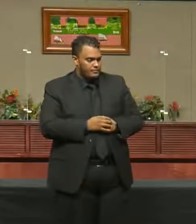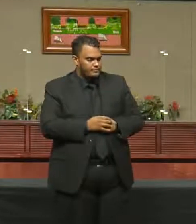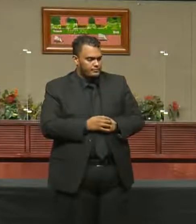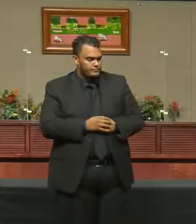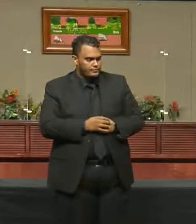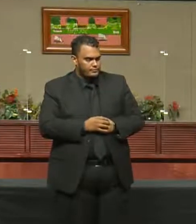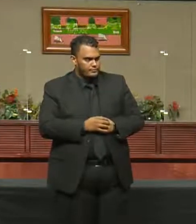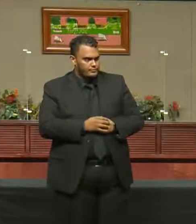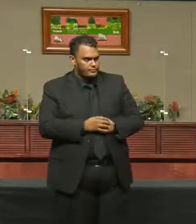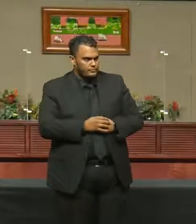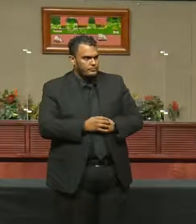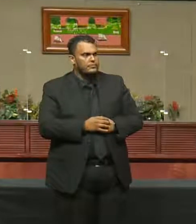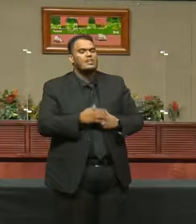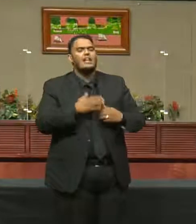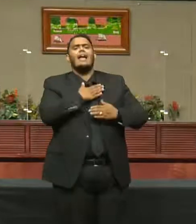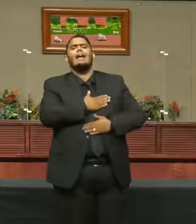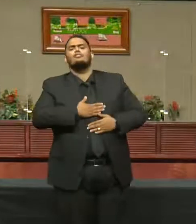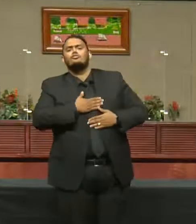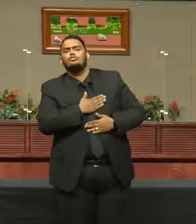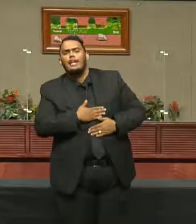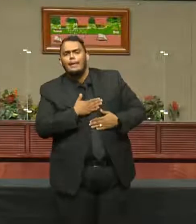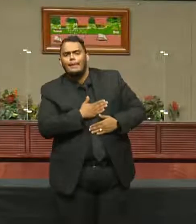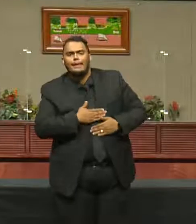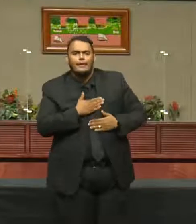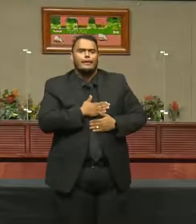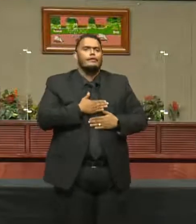and other businesses to full capacity?